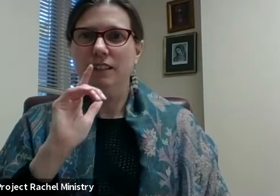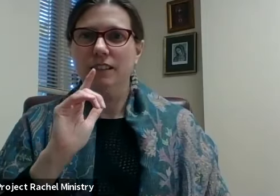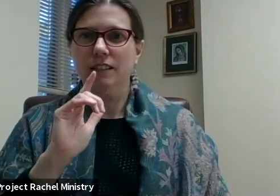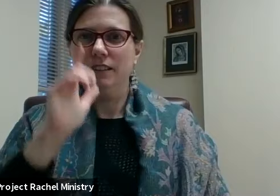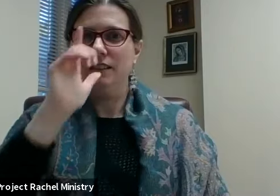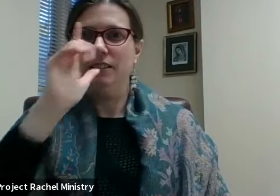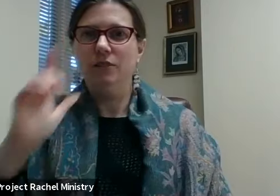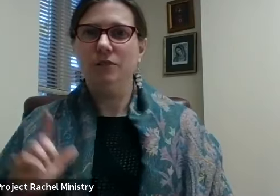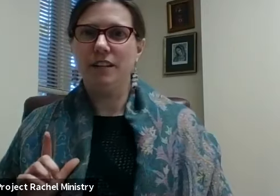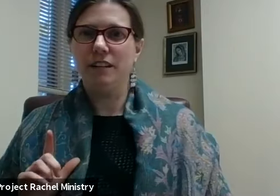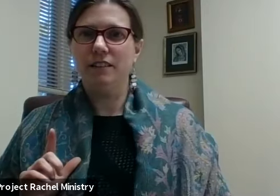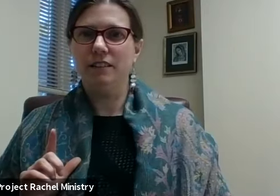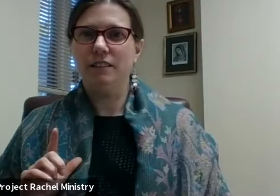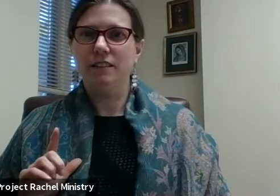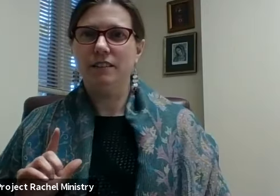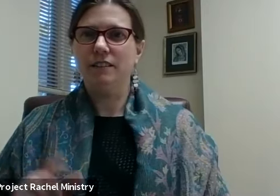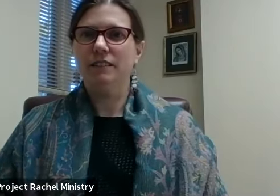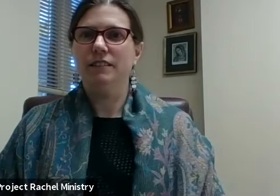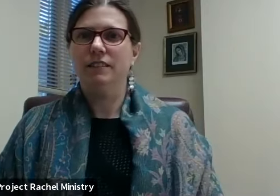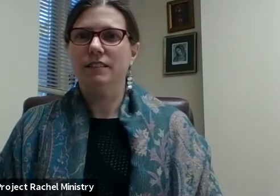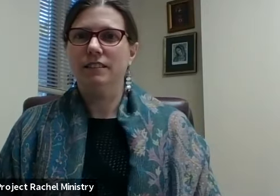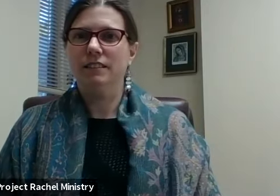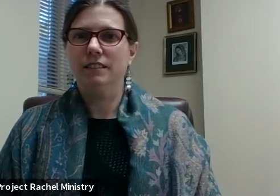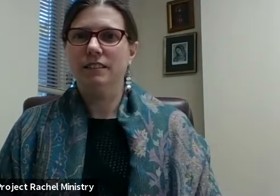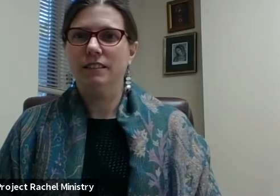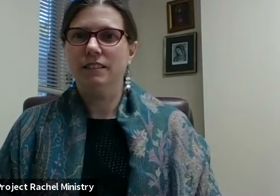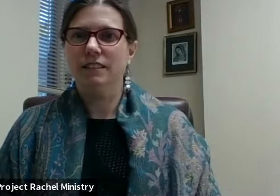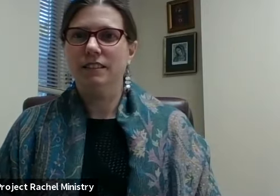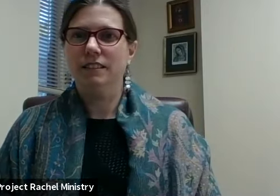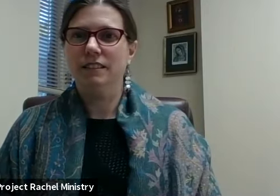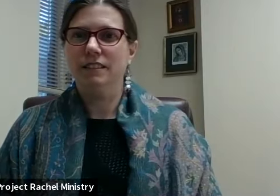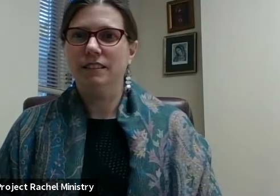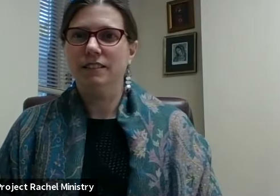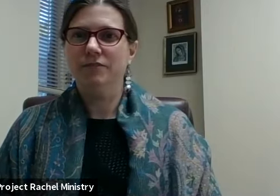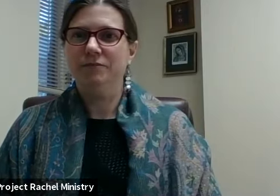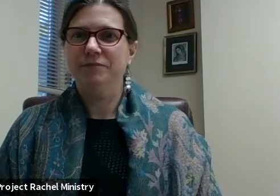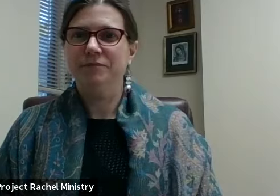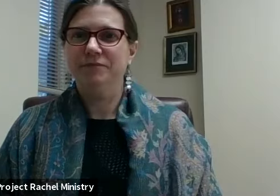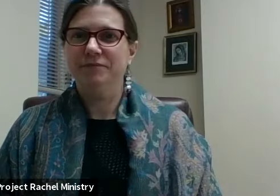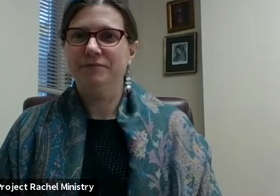Laureen. That's her name sign. Laureen. All right, let's put her in trouble here. There we